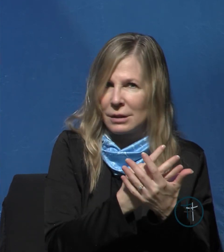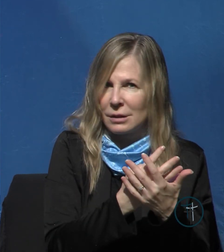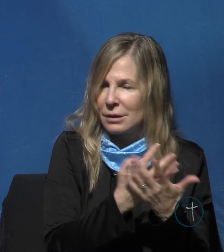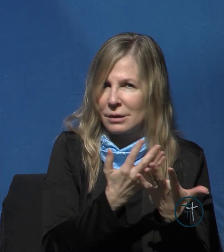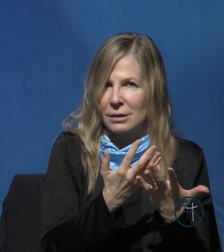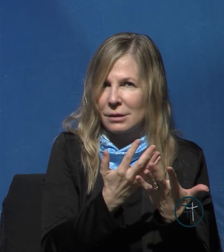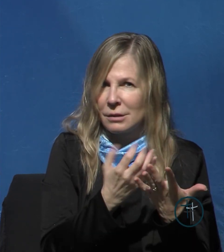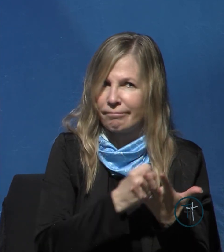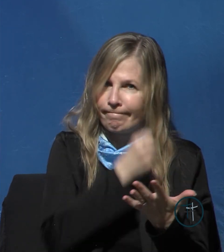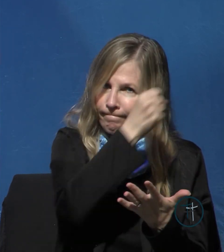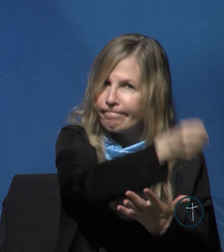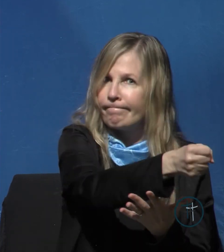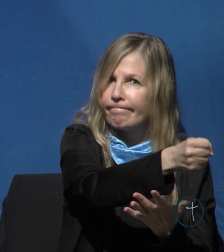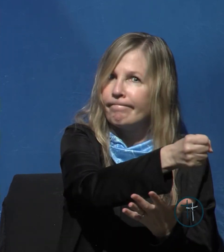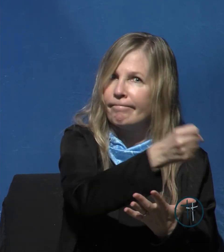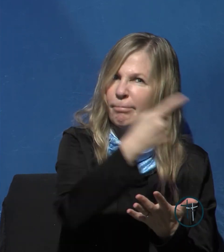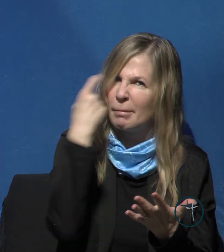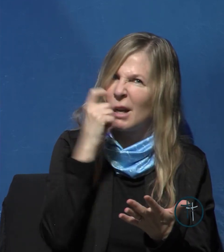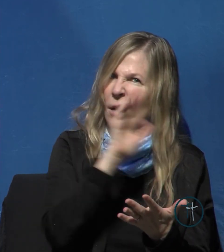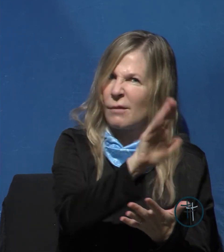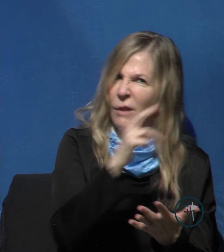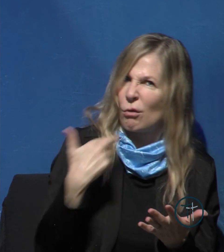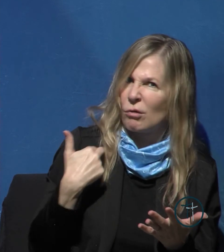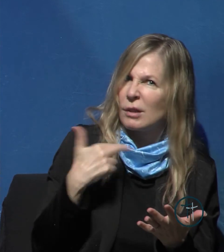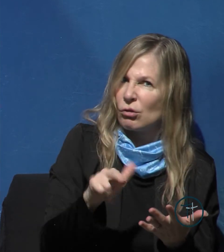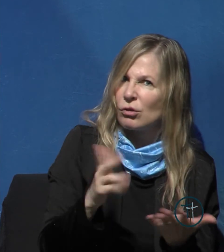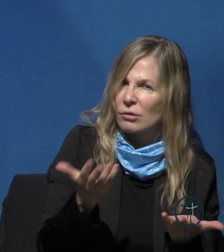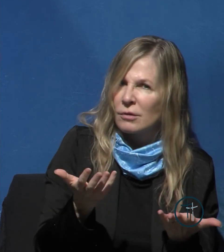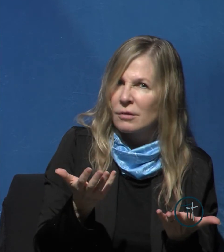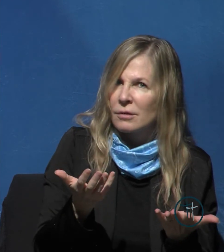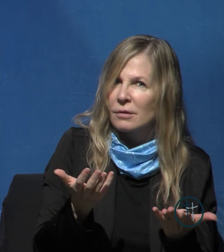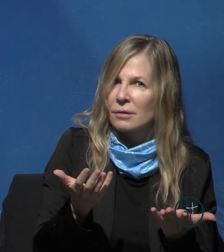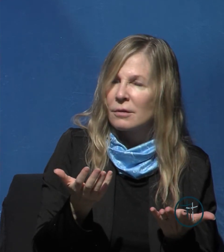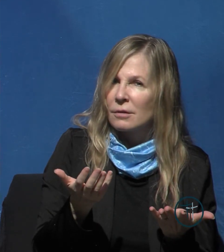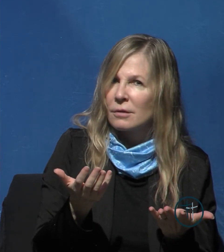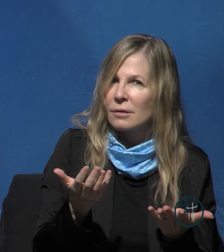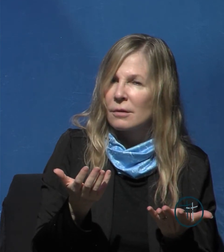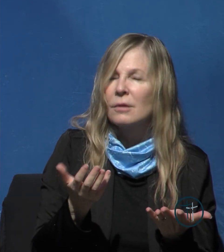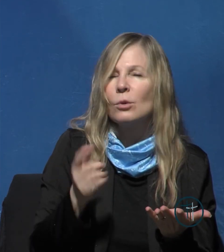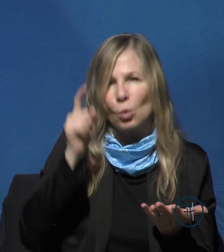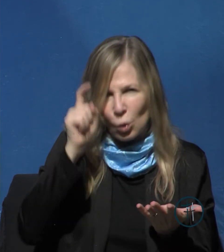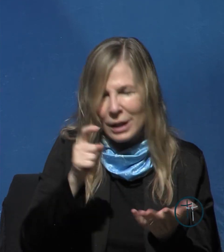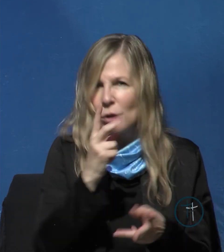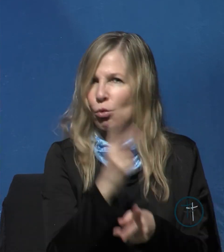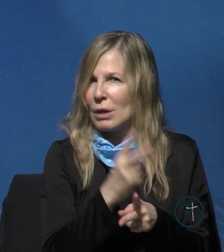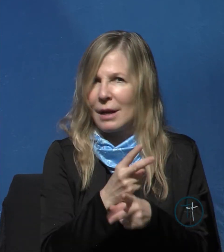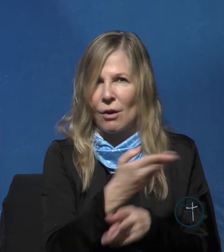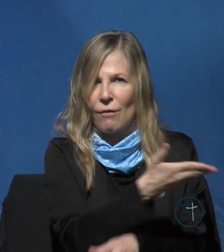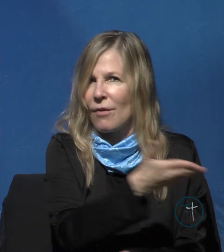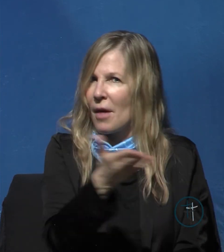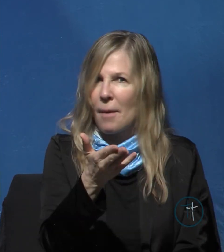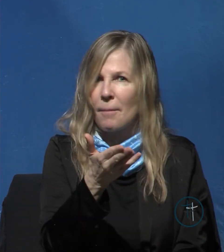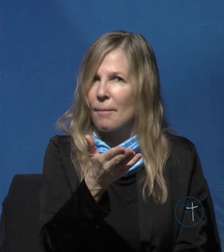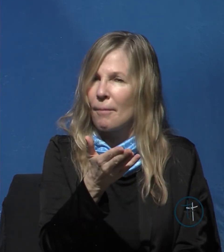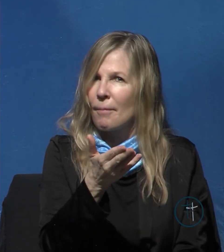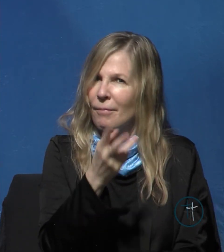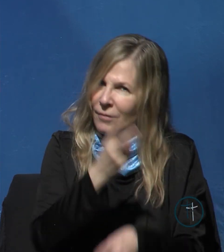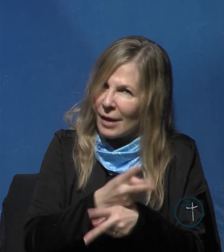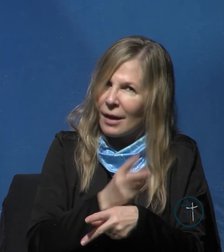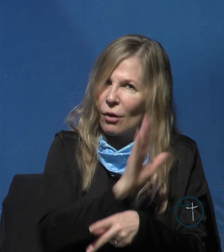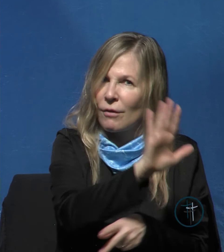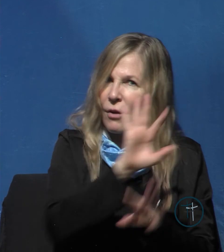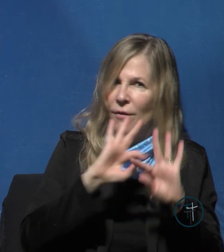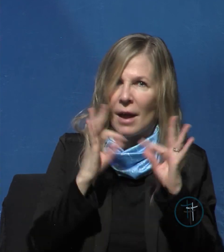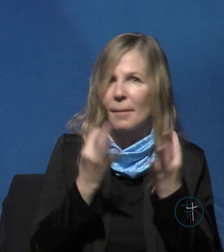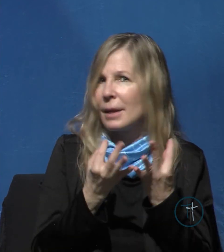were incarcerated simply because of their out of sight, out of mind. We would need to care for them. We would need to care for their